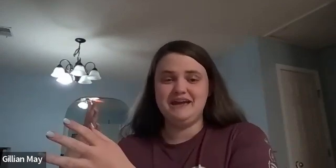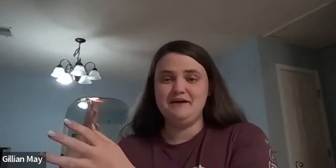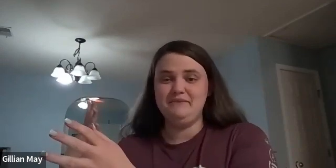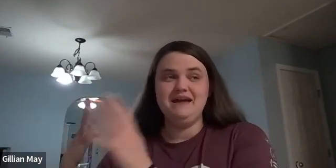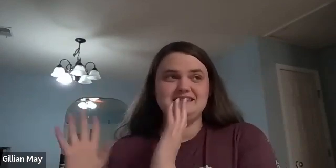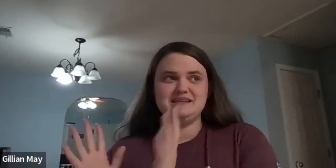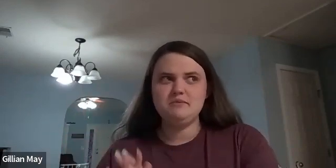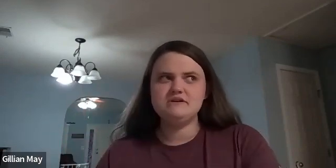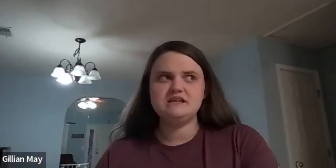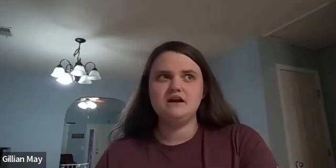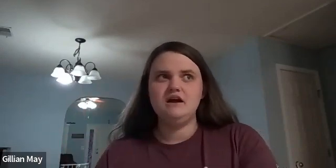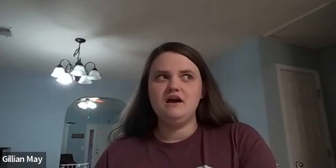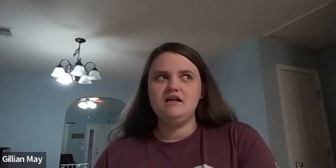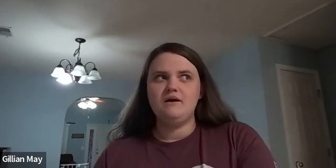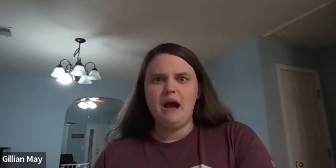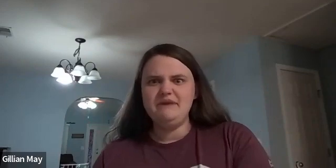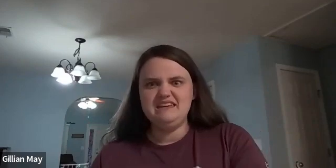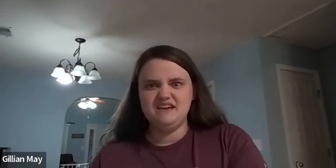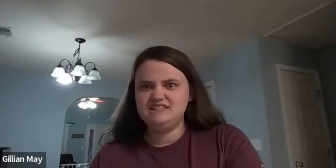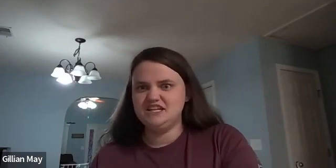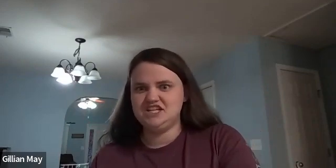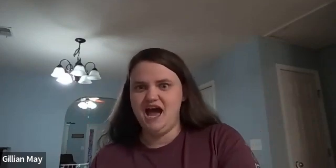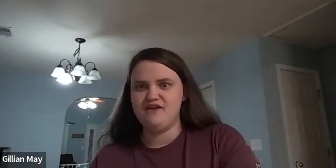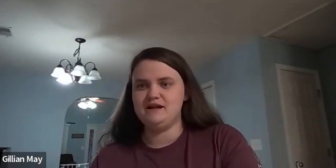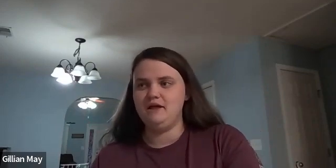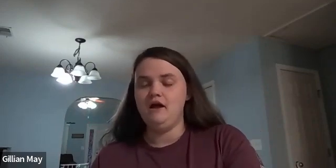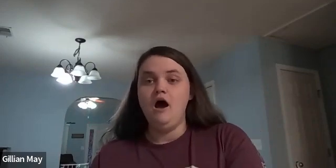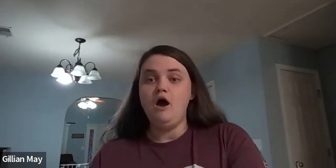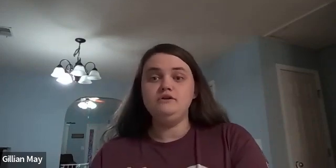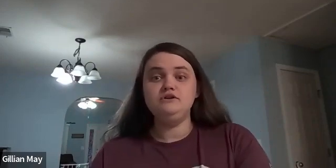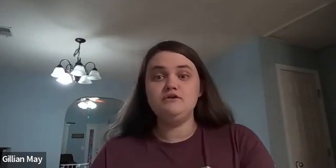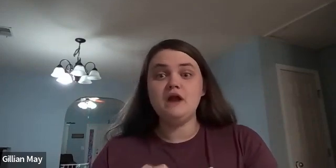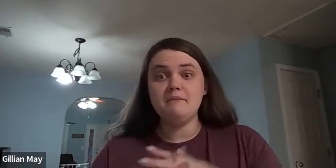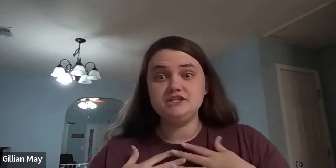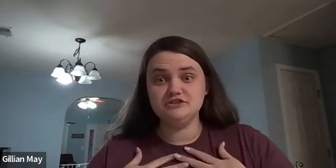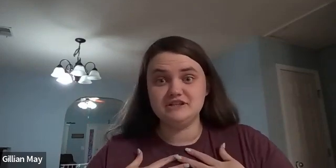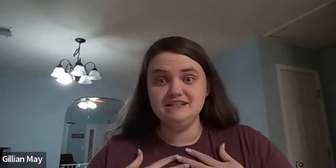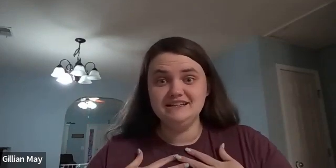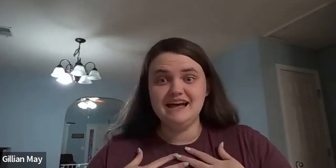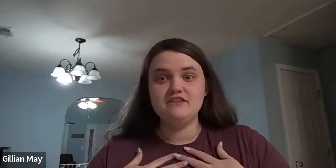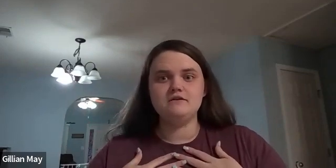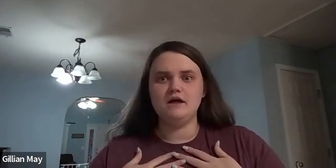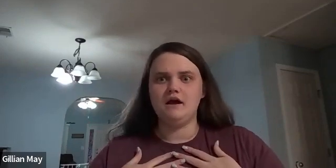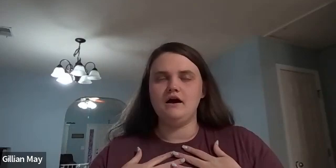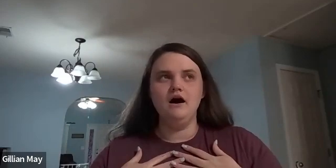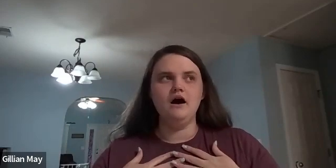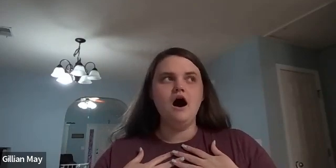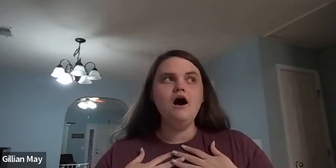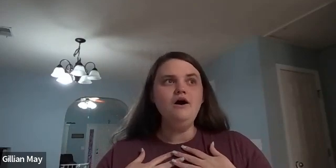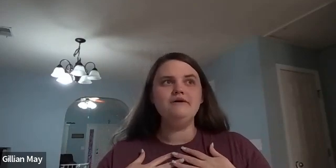camp, and some people were like, how many kids does she have? And then I'm like, oh, no, they're not my children. And then they're like, oh, I was